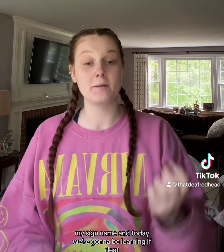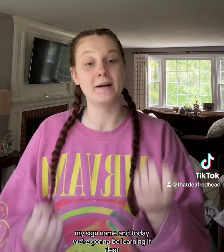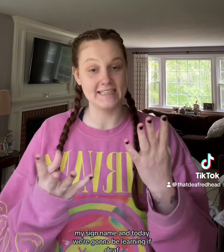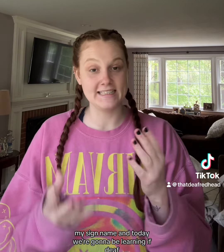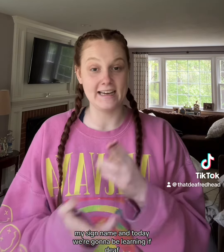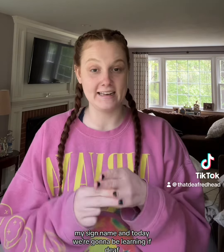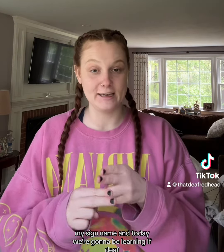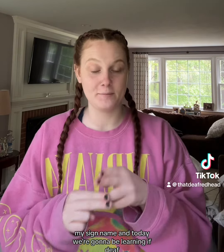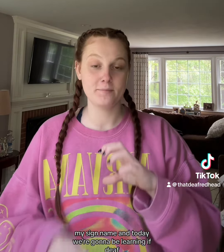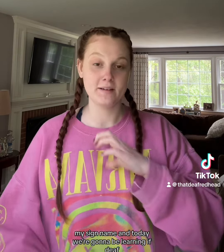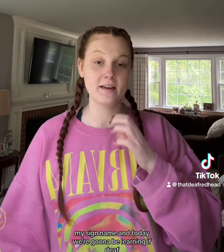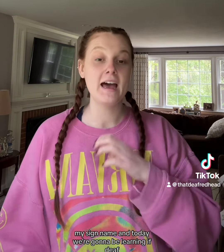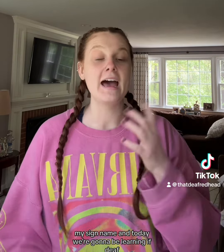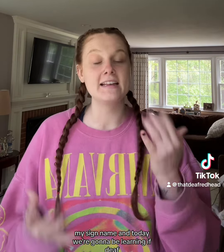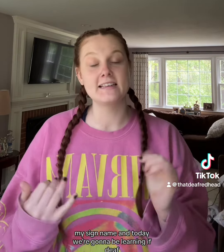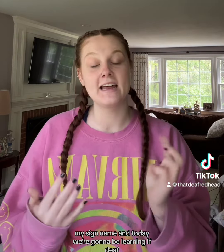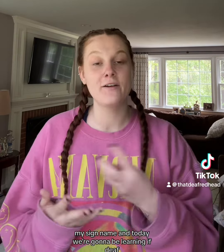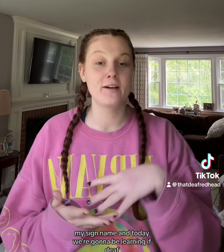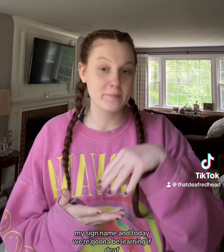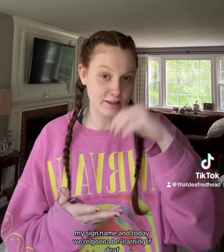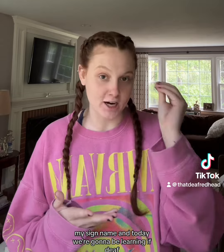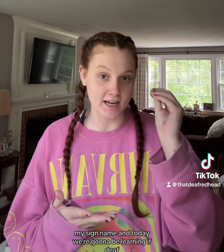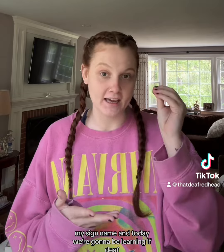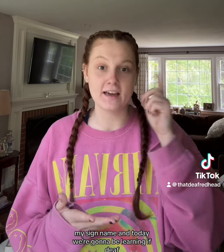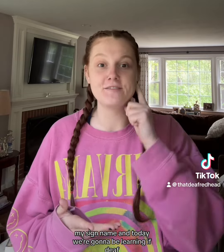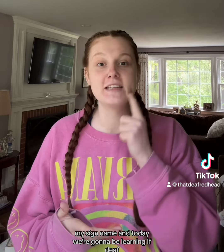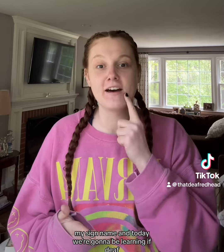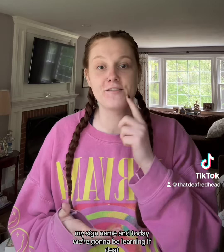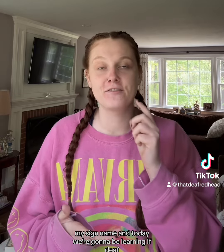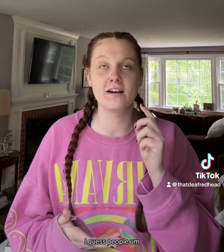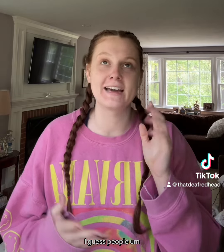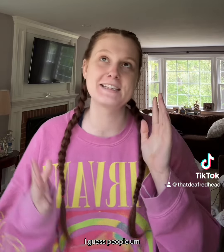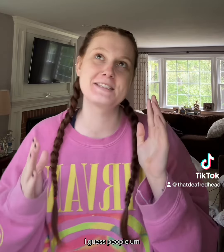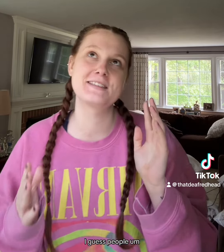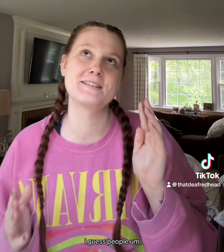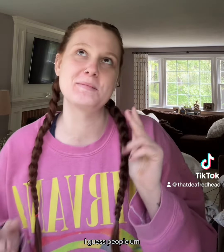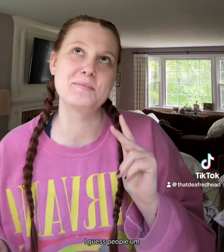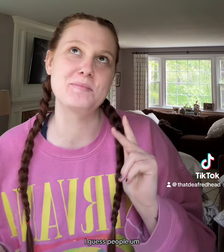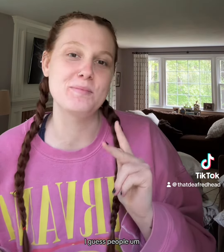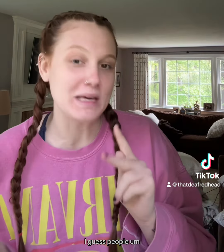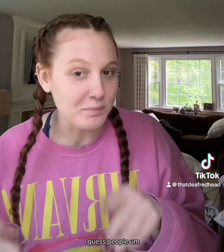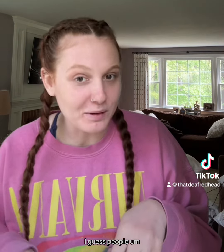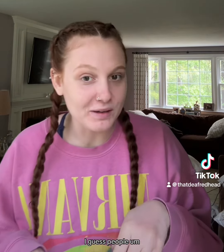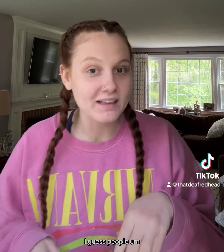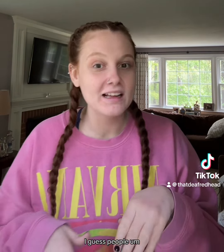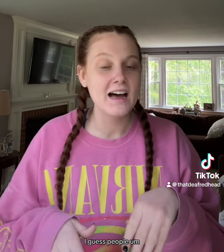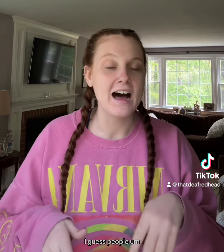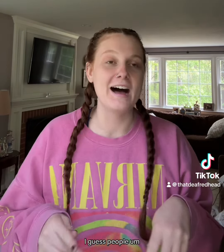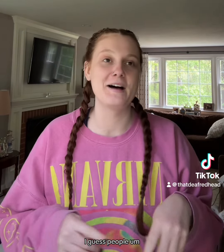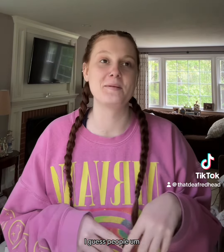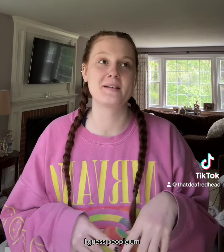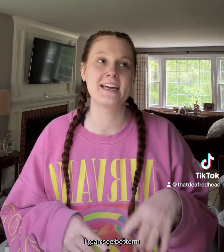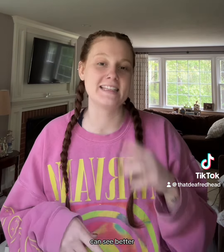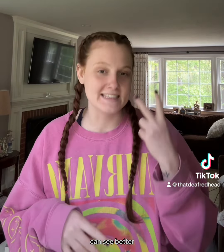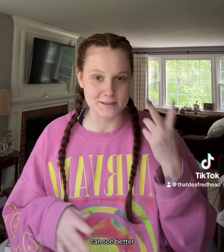My sign name, and today we're going to be learning if deaf, people can see